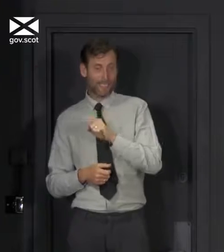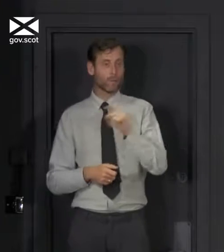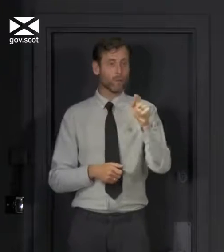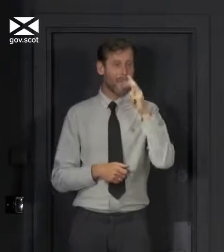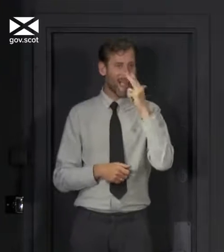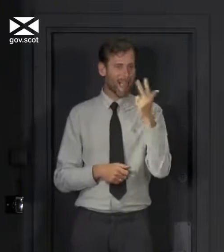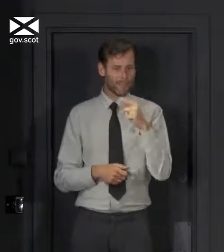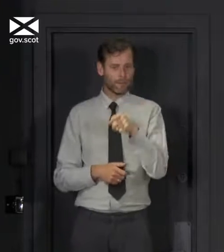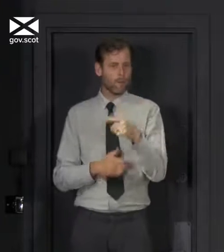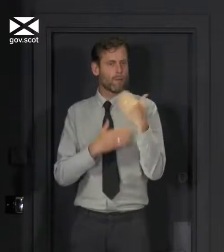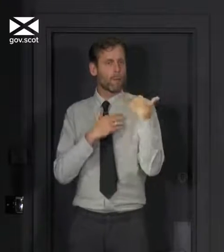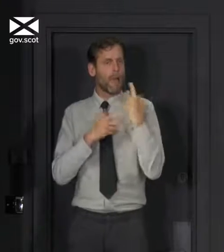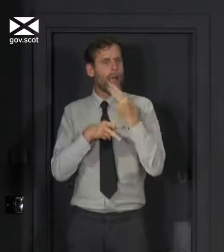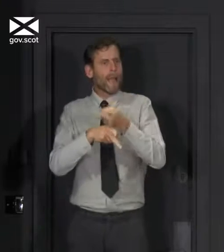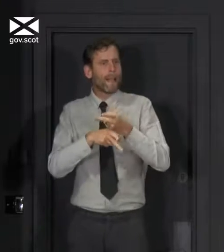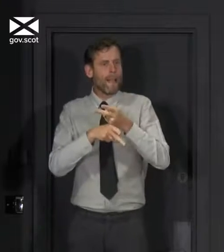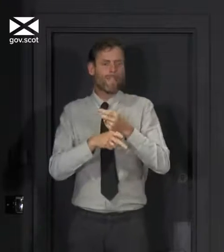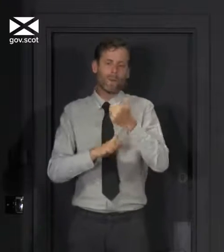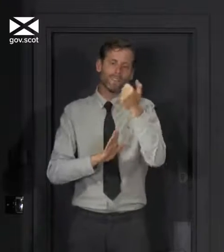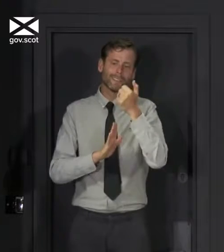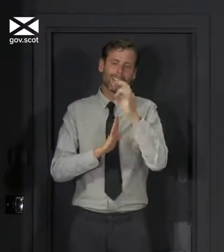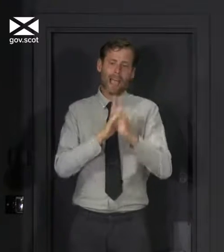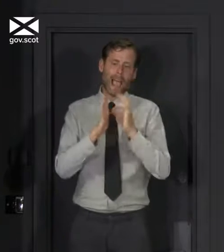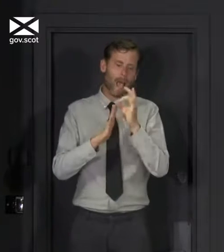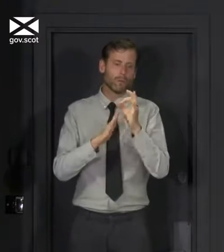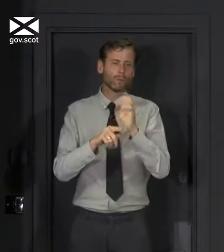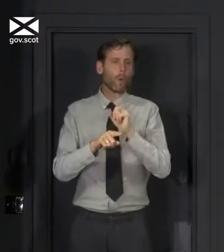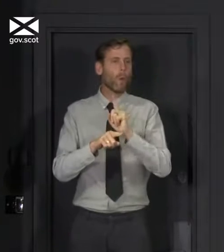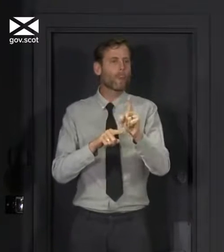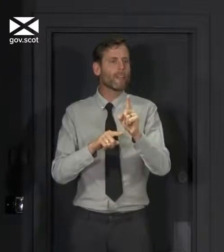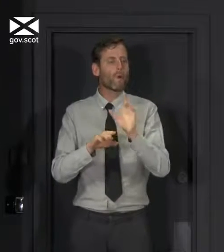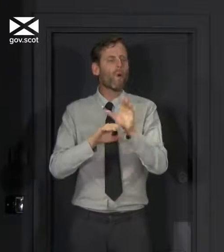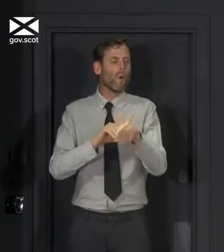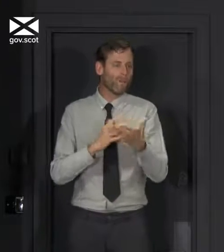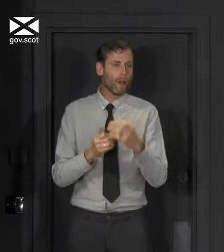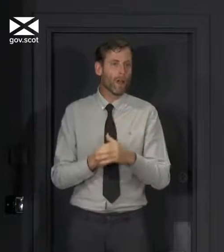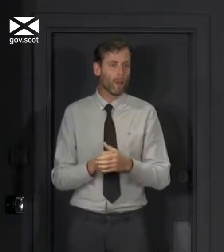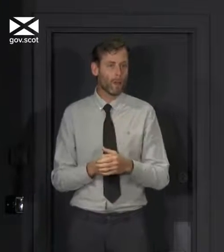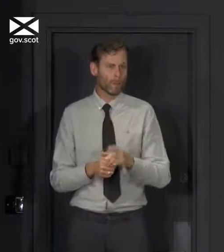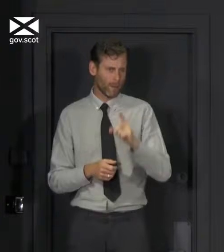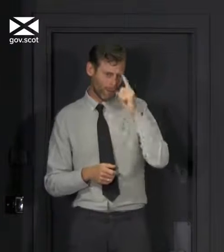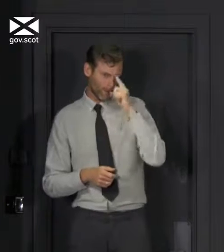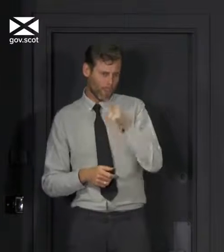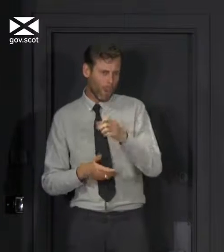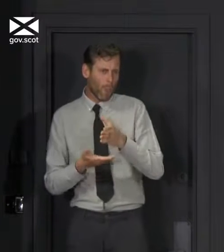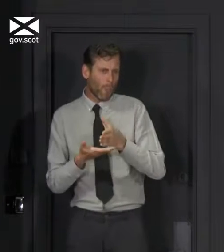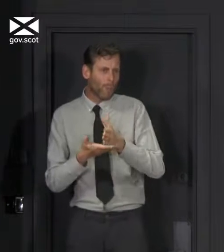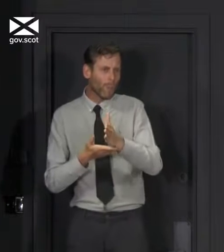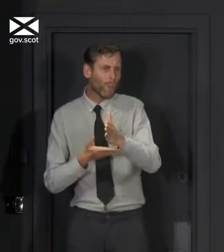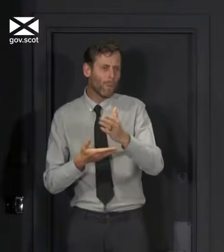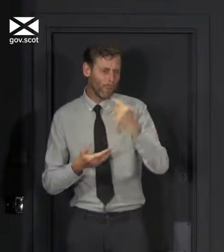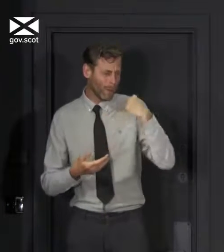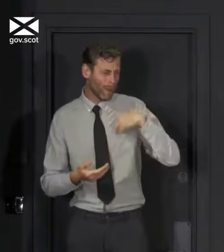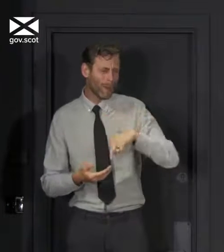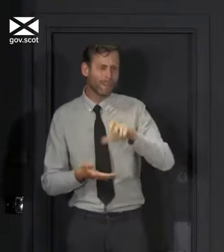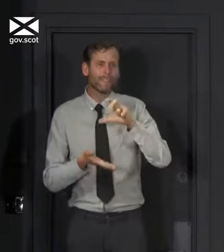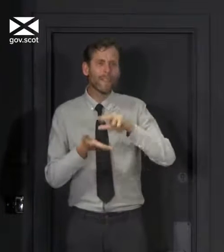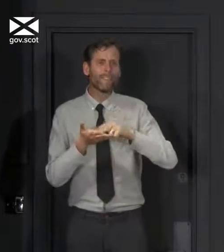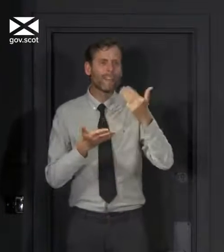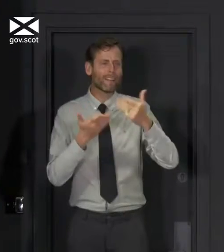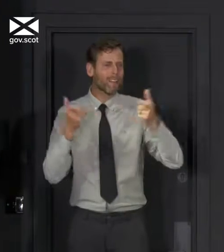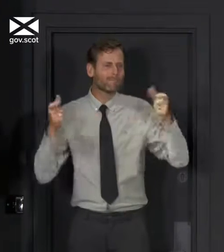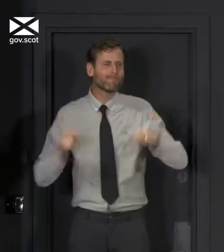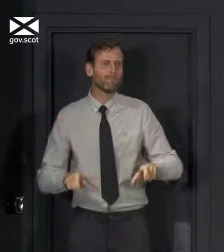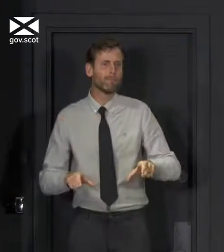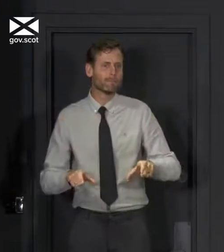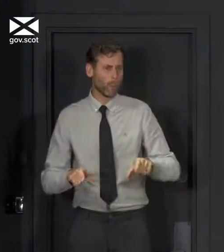week. But we recognise that the COVID-19 outbreak will have been especially tough for many young carers,